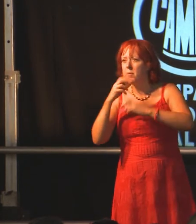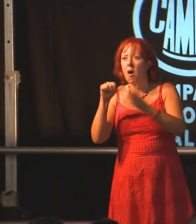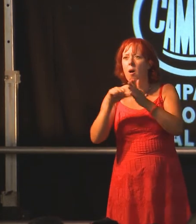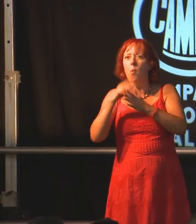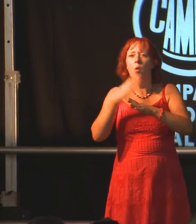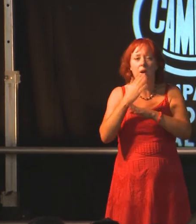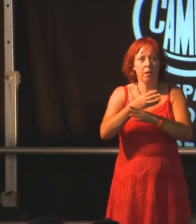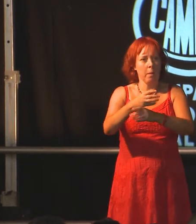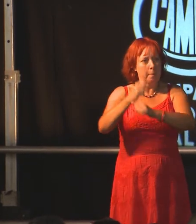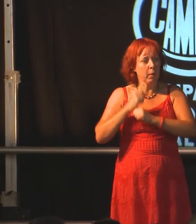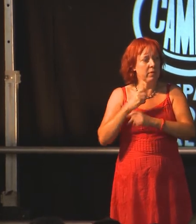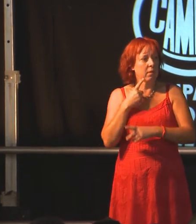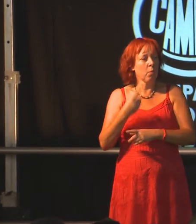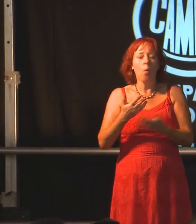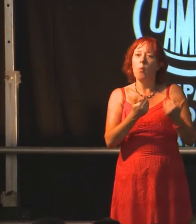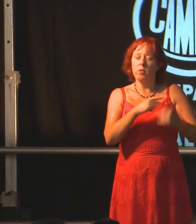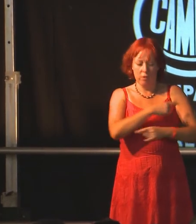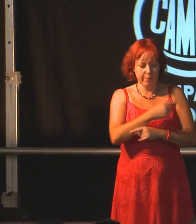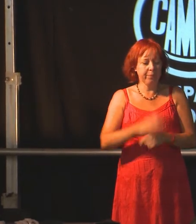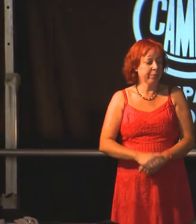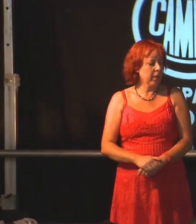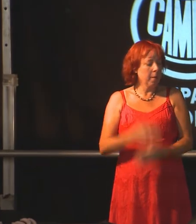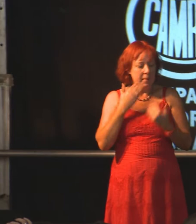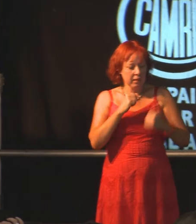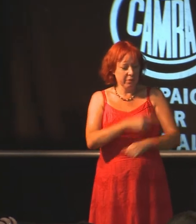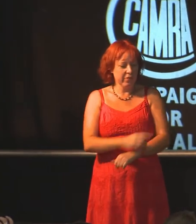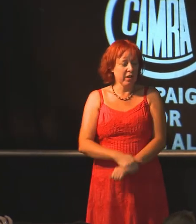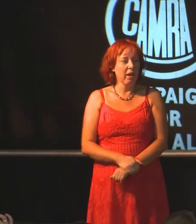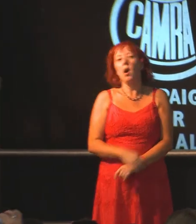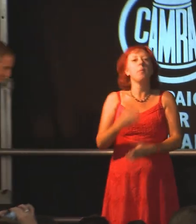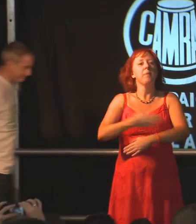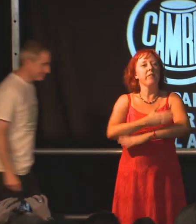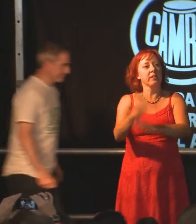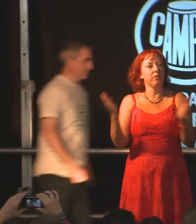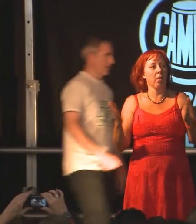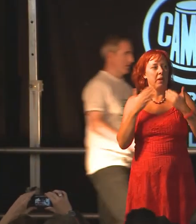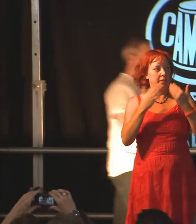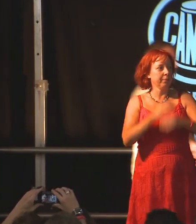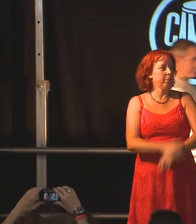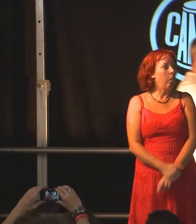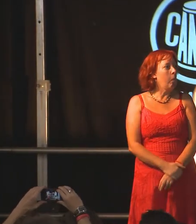hard-working licensees. So well done, Greg, and can you please now come and officially open the festival?